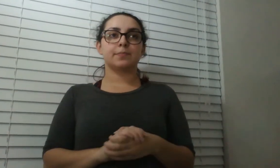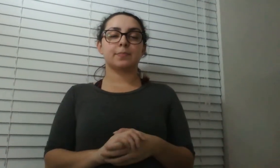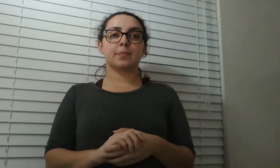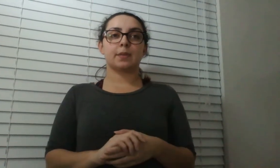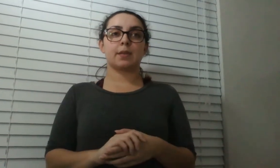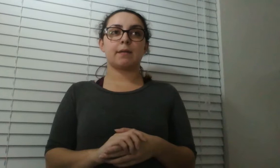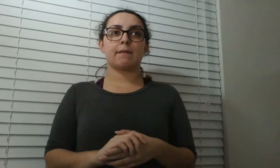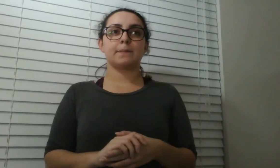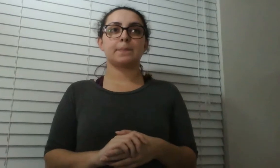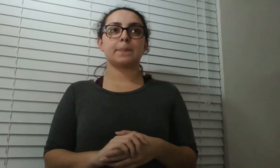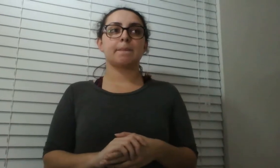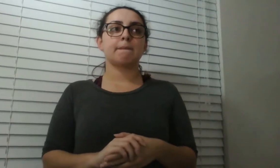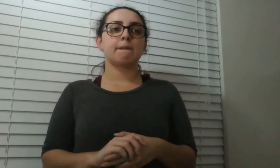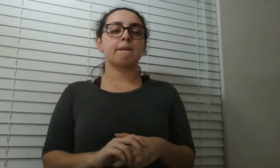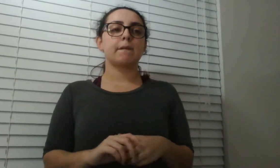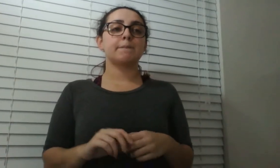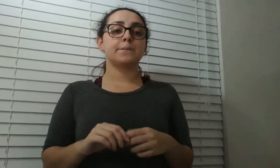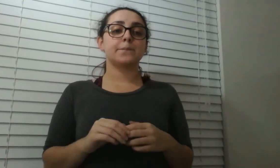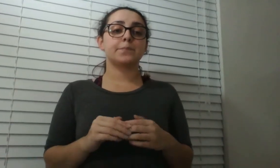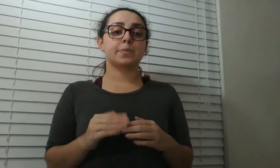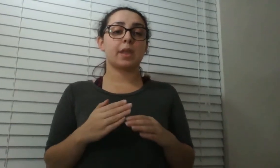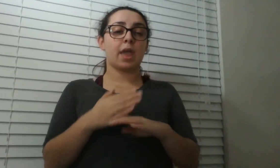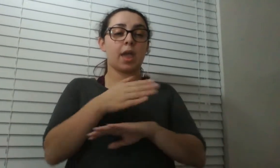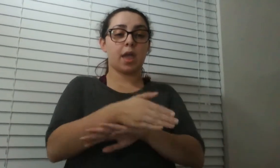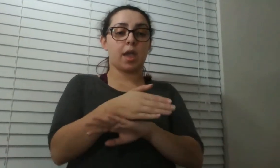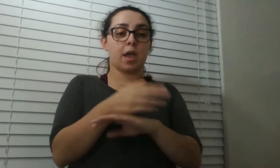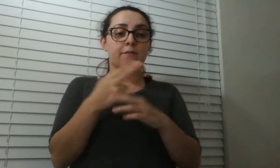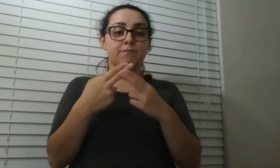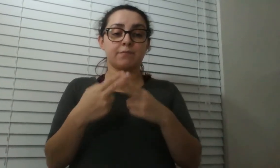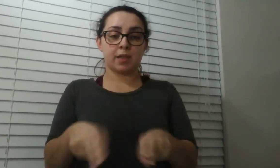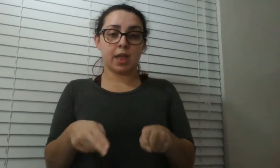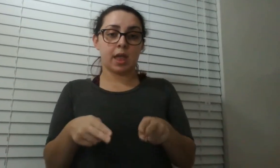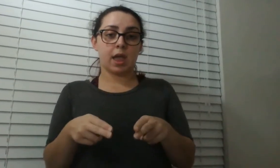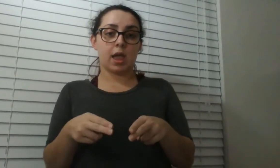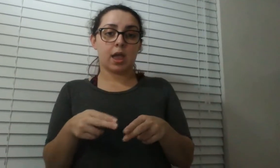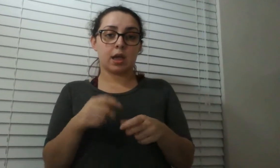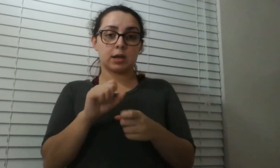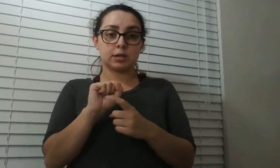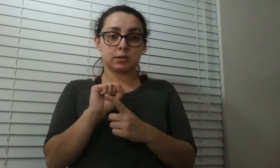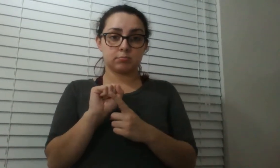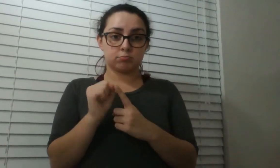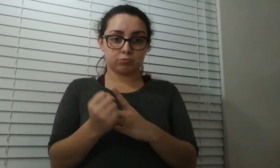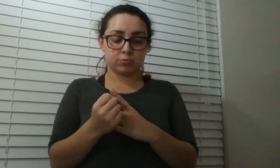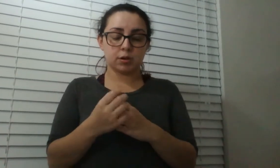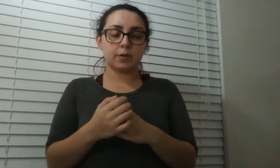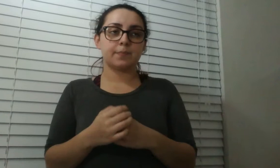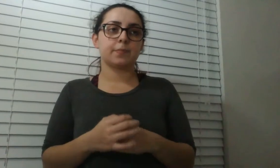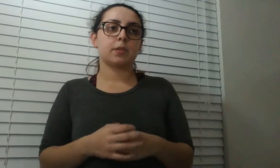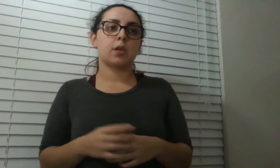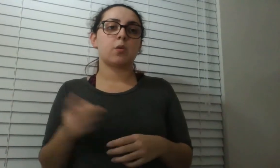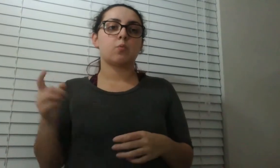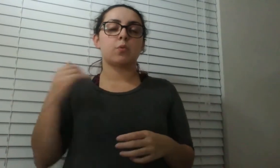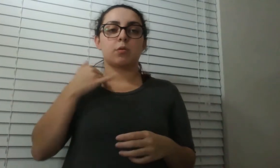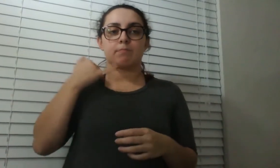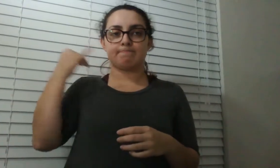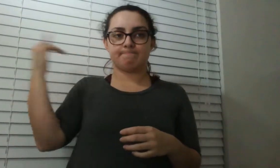make this programming. If you're just joining us, We weren't planning to. It just happened. We feel really crappy about it, frankly. But it got us thinking about